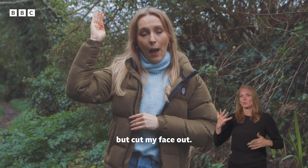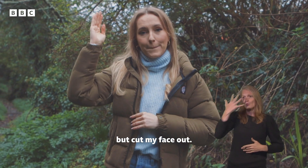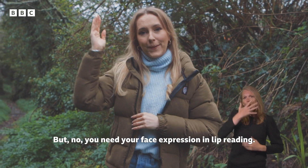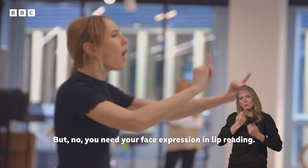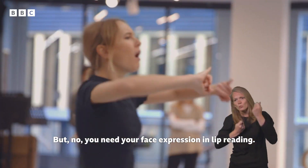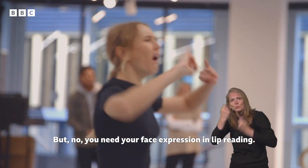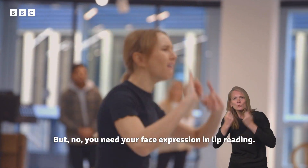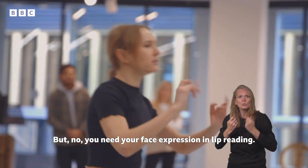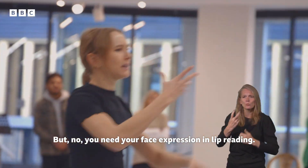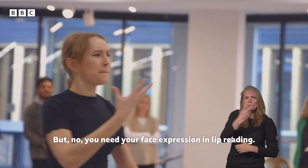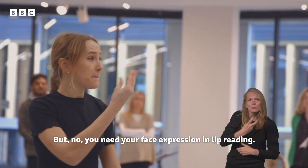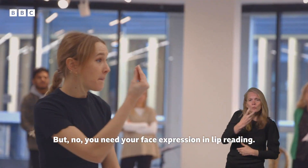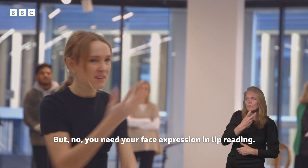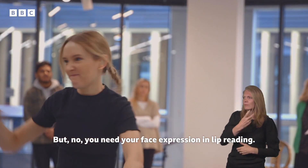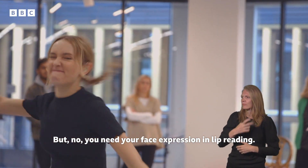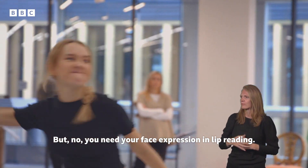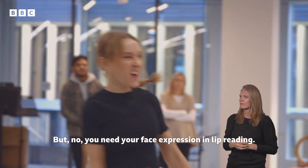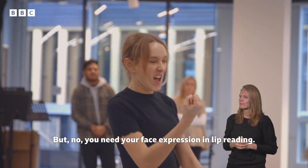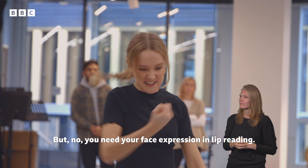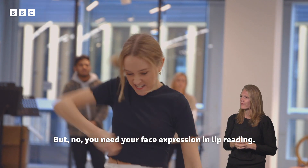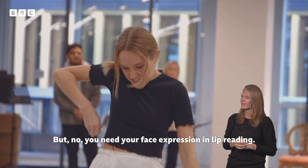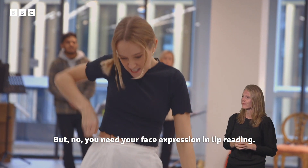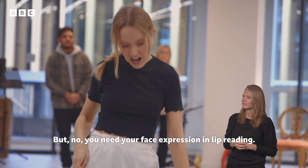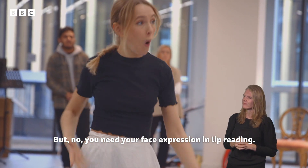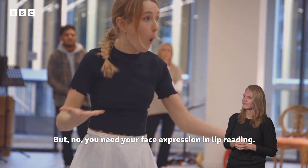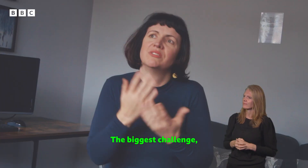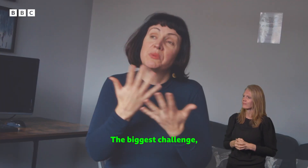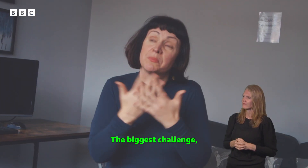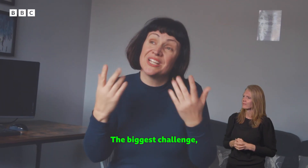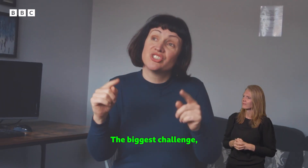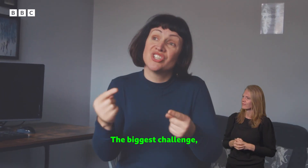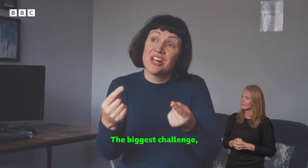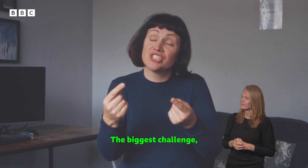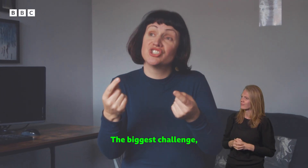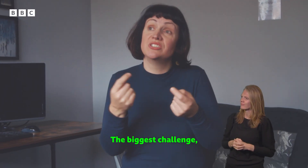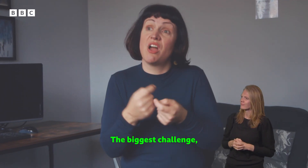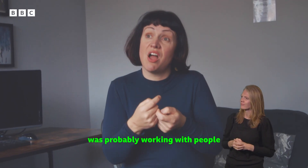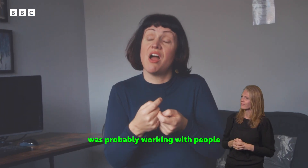out. But no, you need your face expression and lip reading.